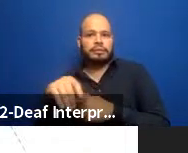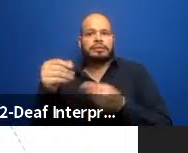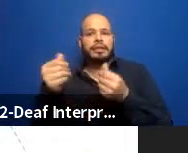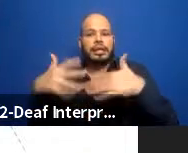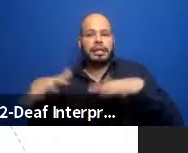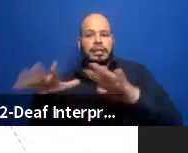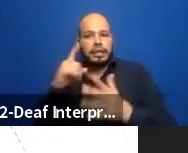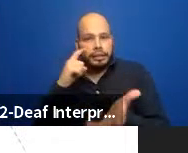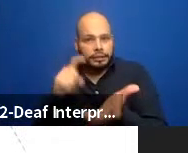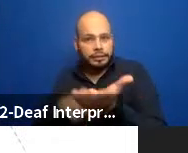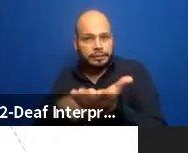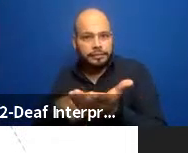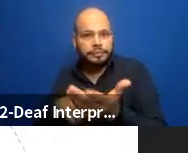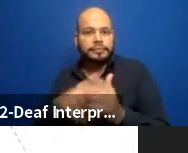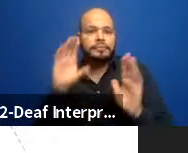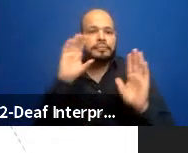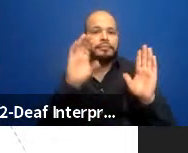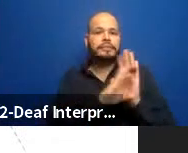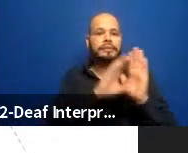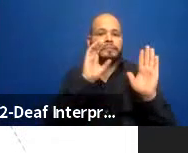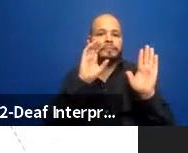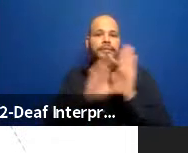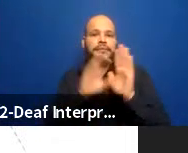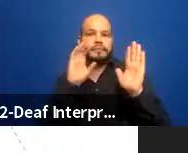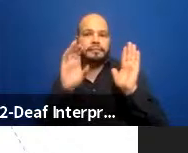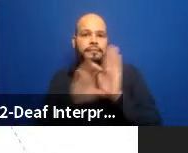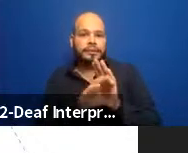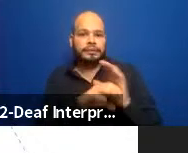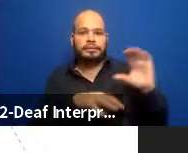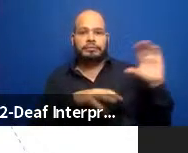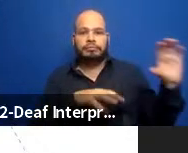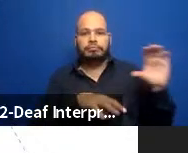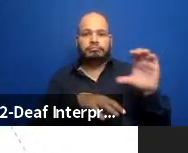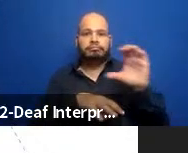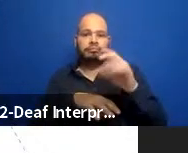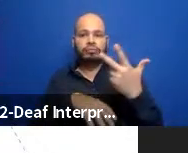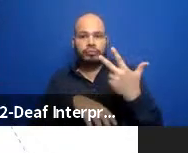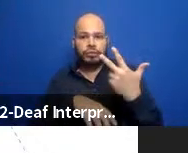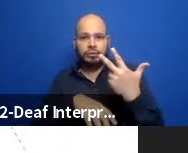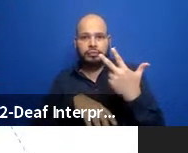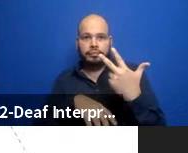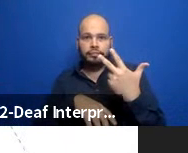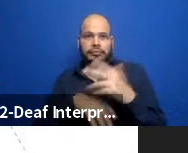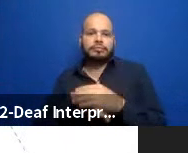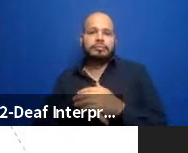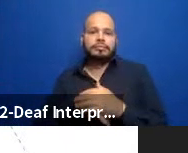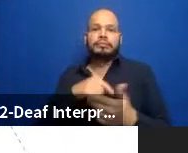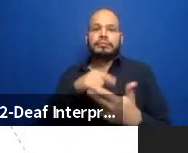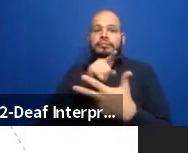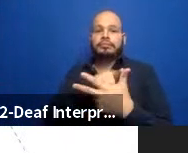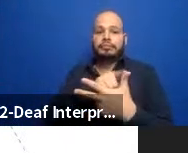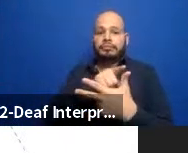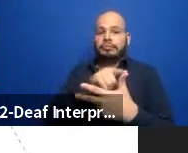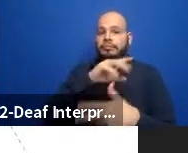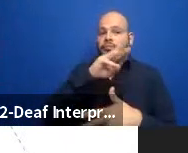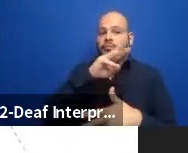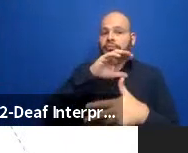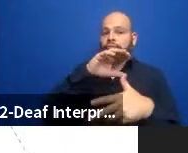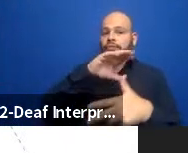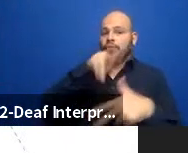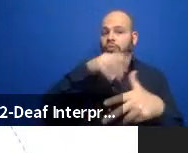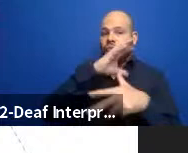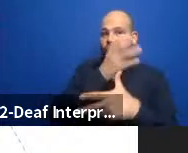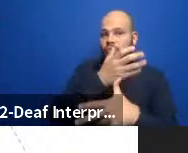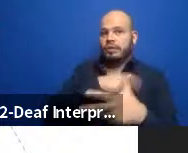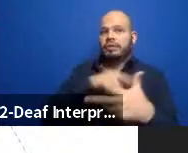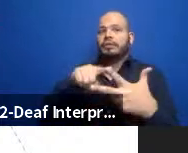profile of a woman with two long braids wearing a t-shirt that says rematriate the land, and a QR code. As the text